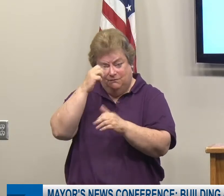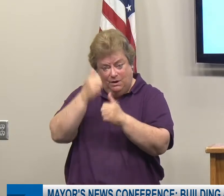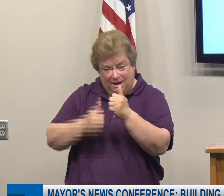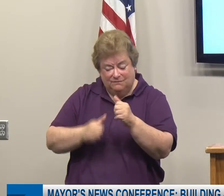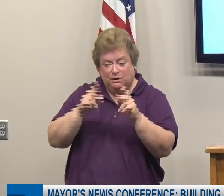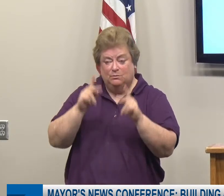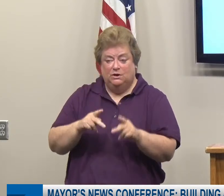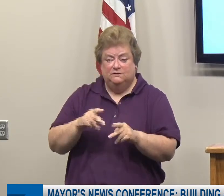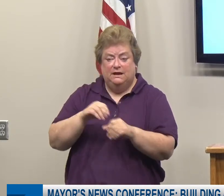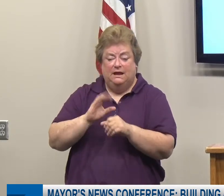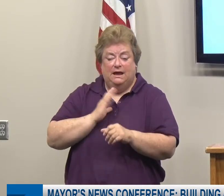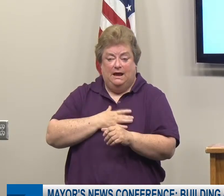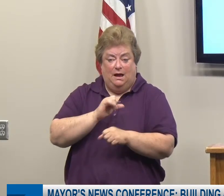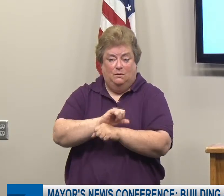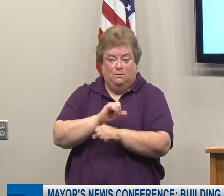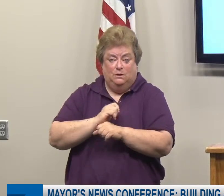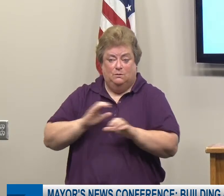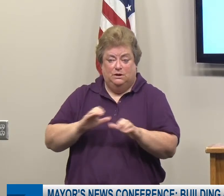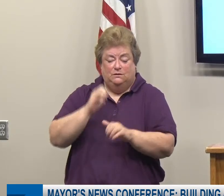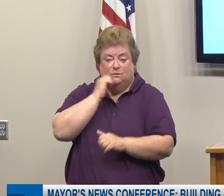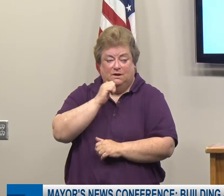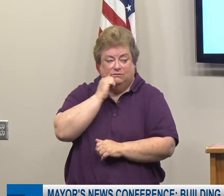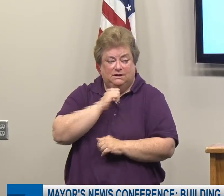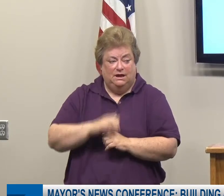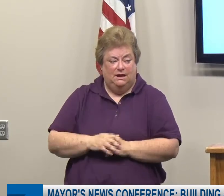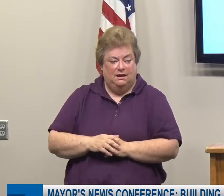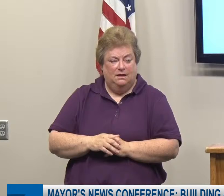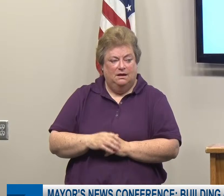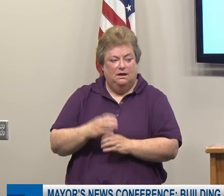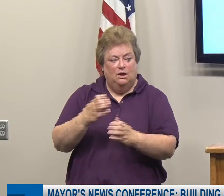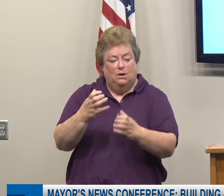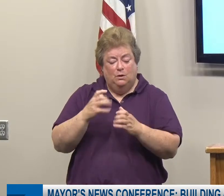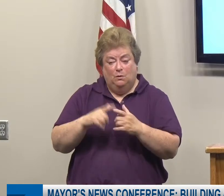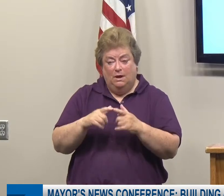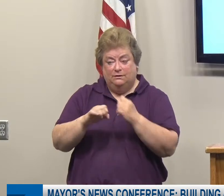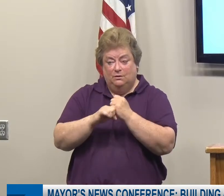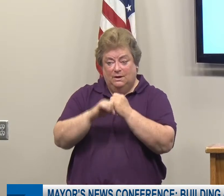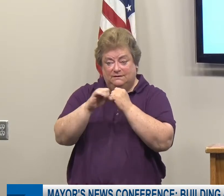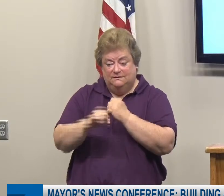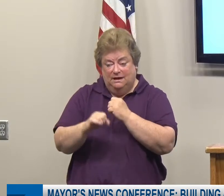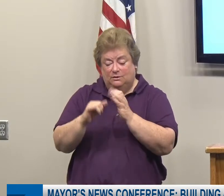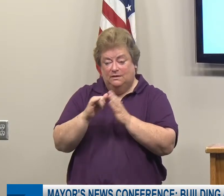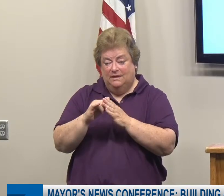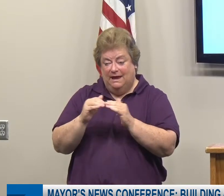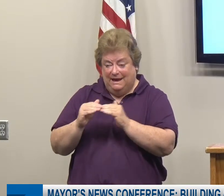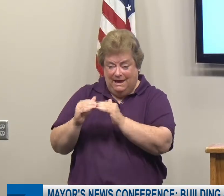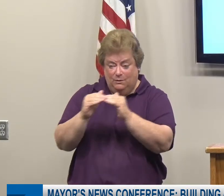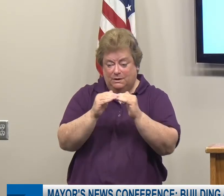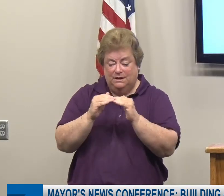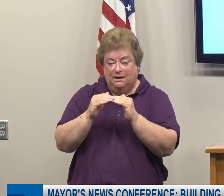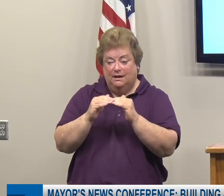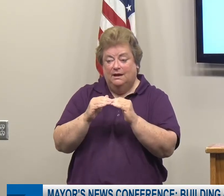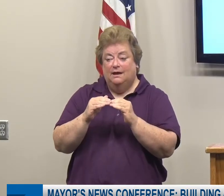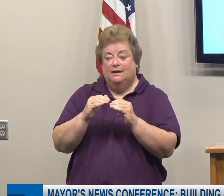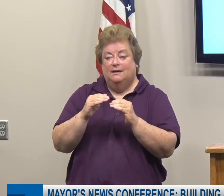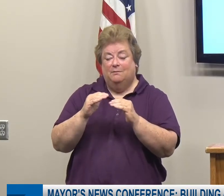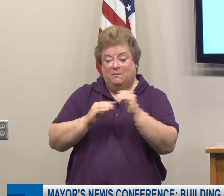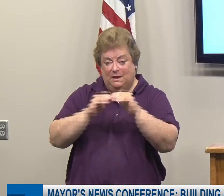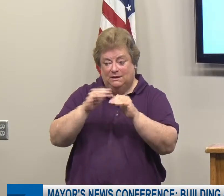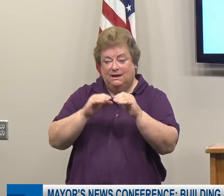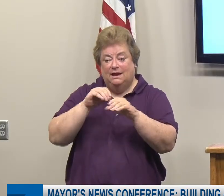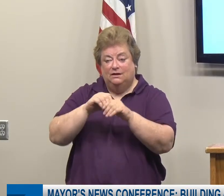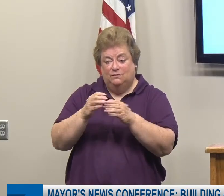that we do each day. We also want to extend this equity building effort and investment into our broader